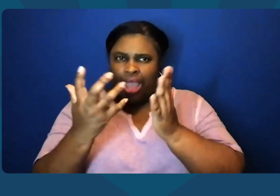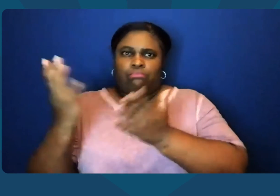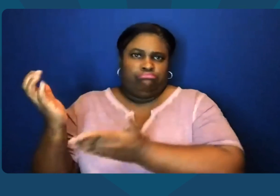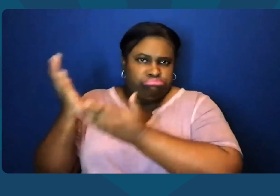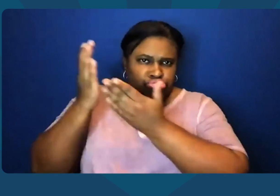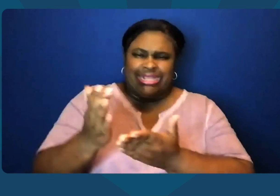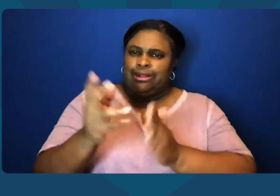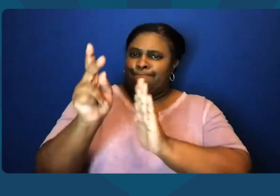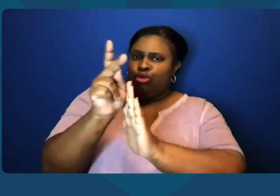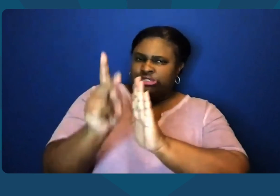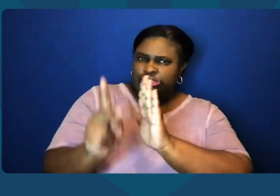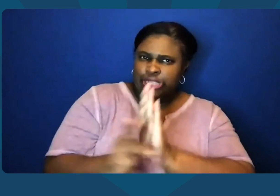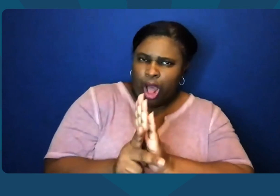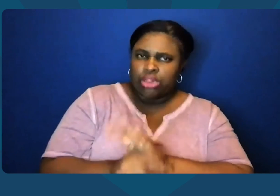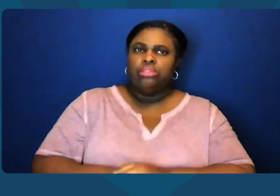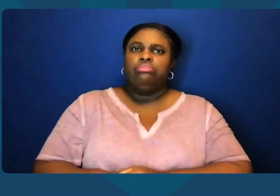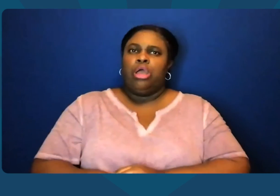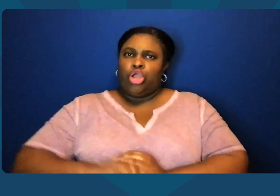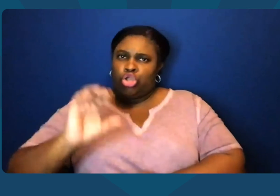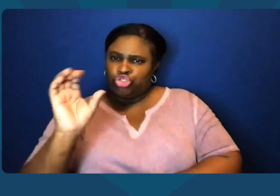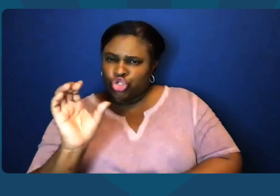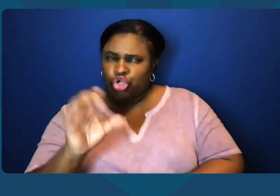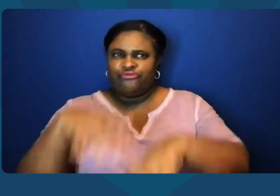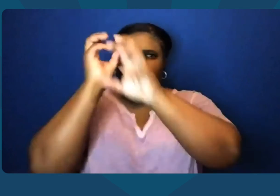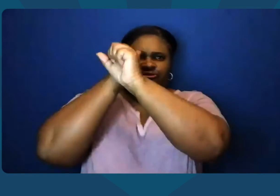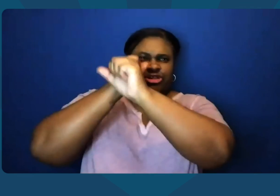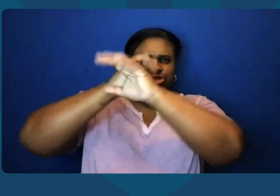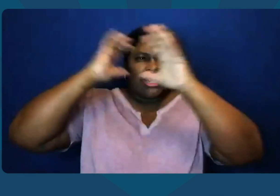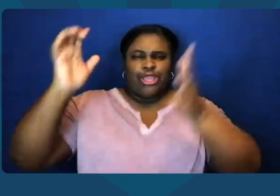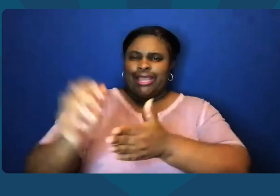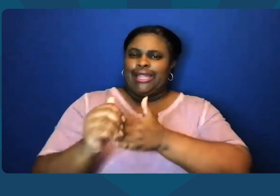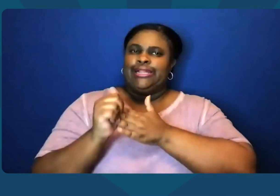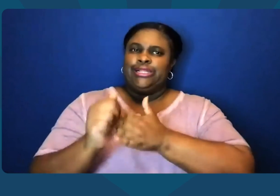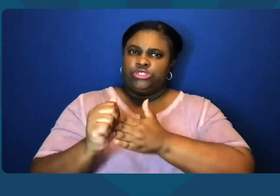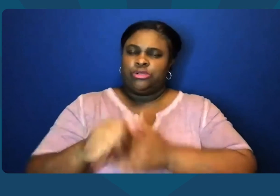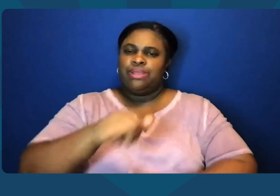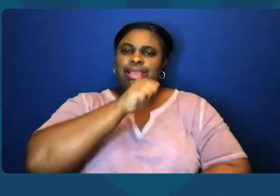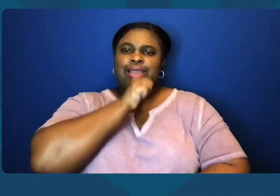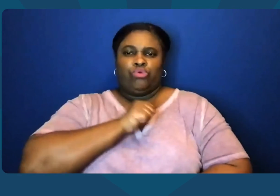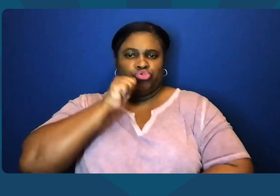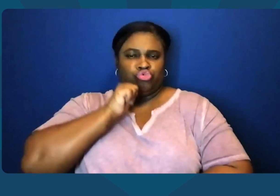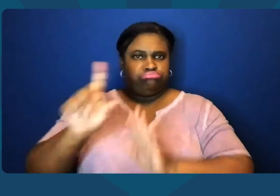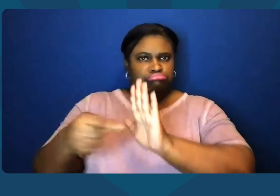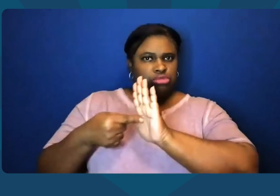conservative, visionary leadership to Arizona's House